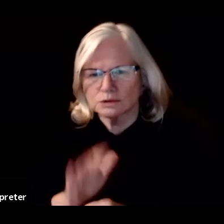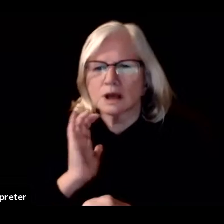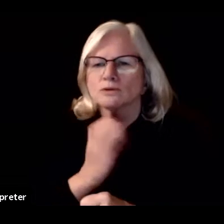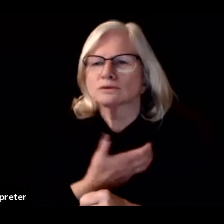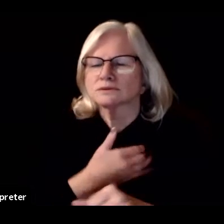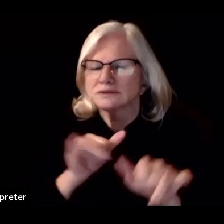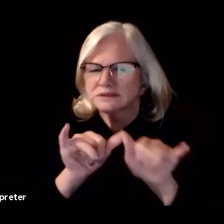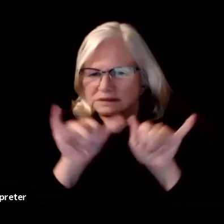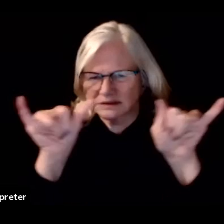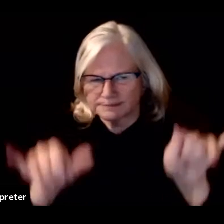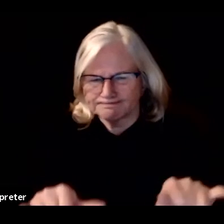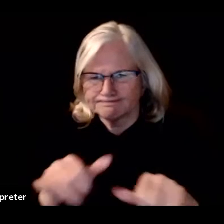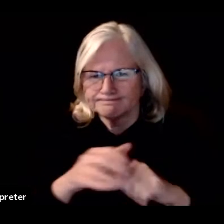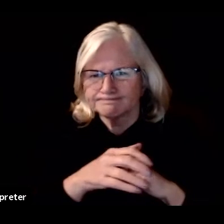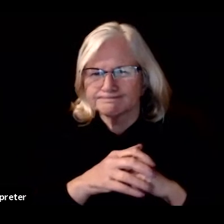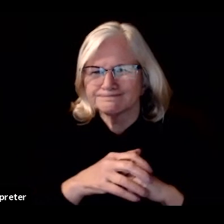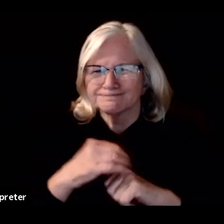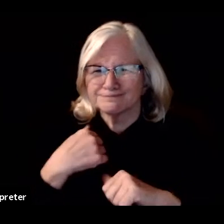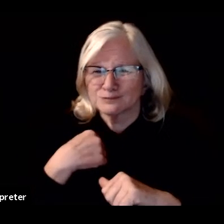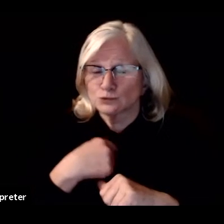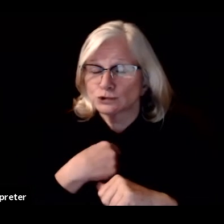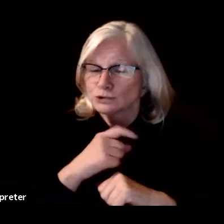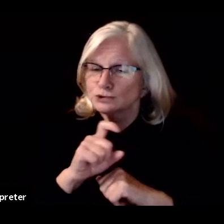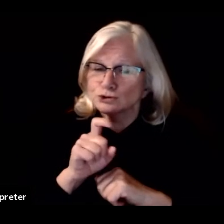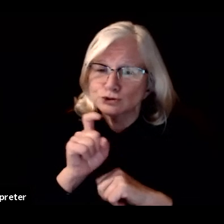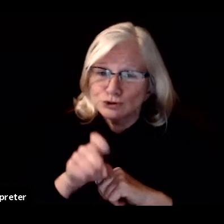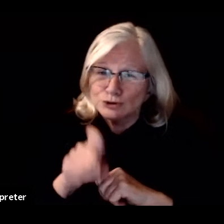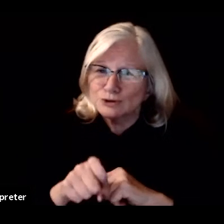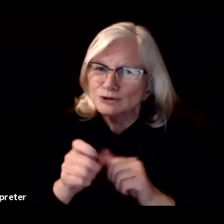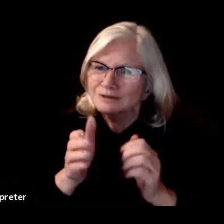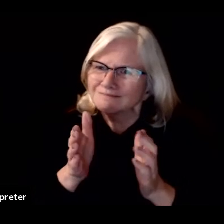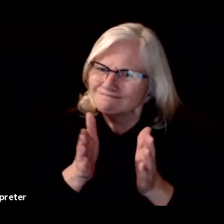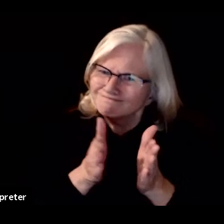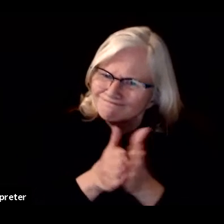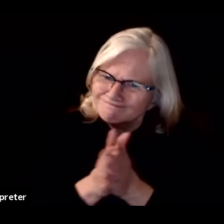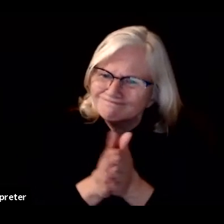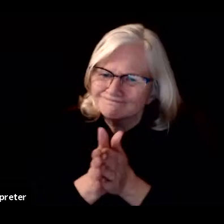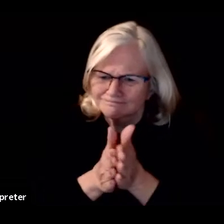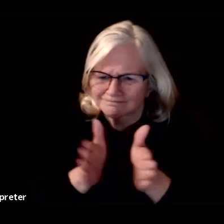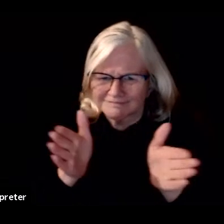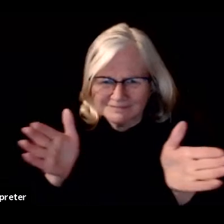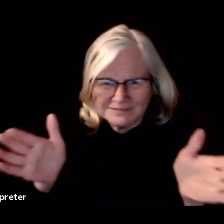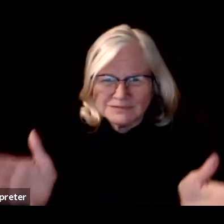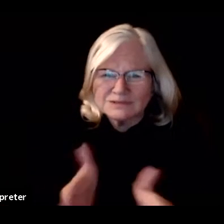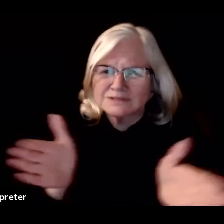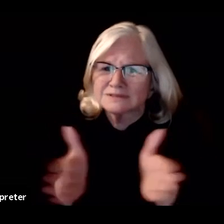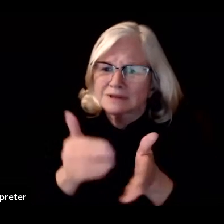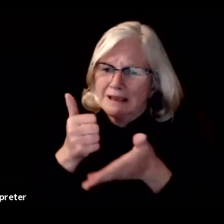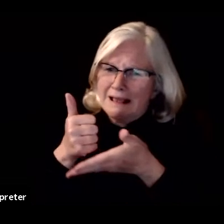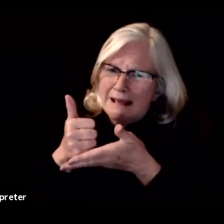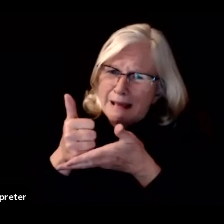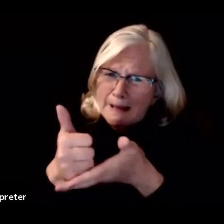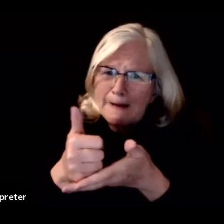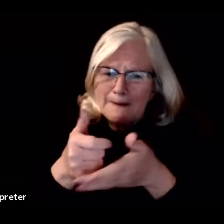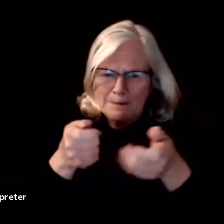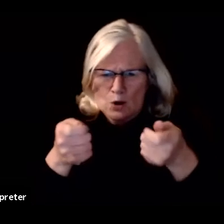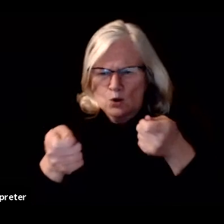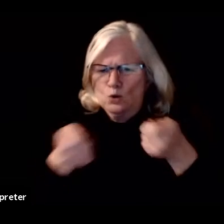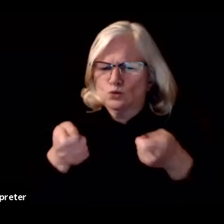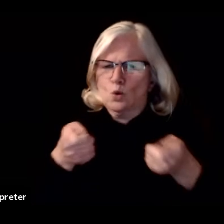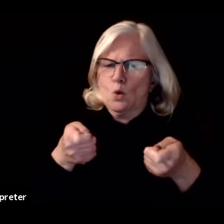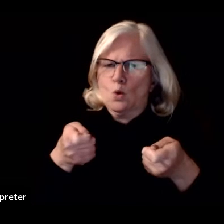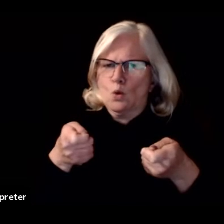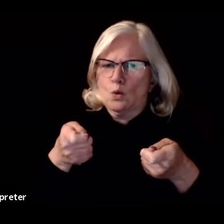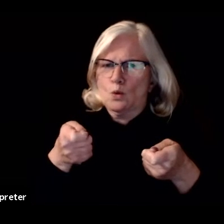should be motivated to try to help stem the tide, if you will, by taking